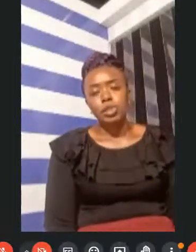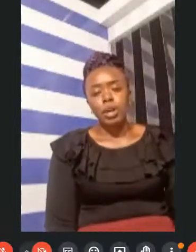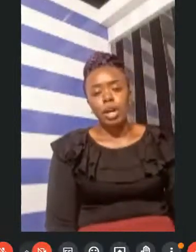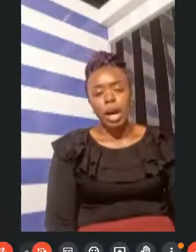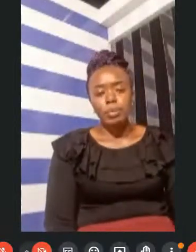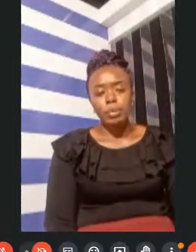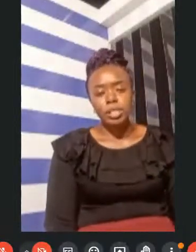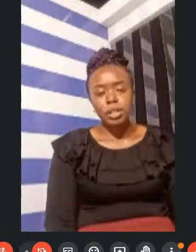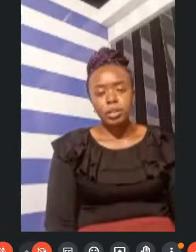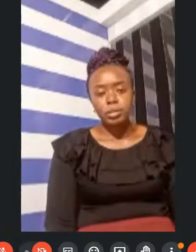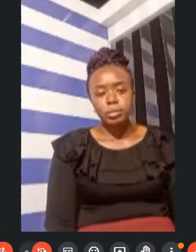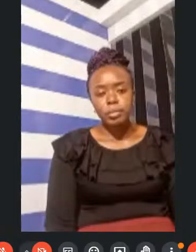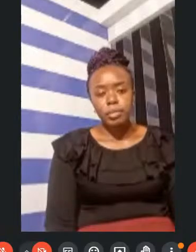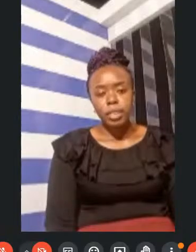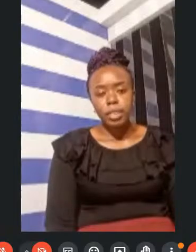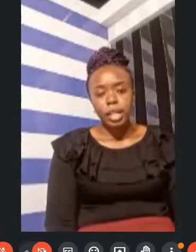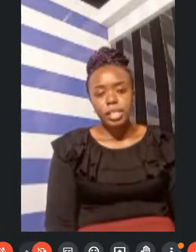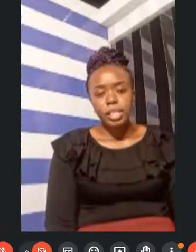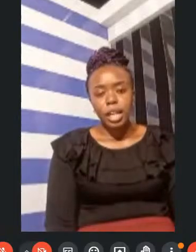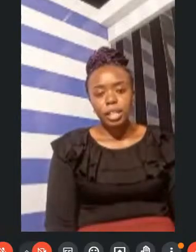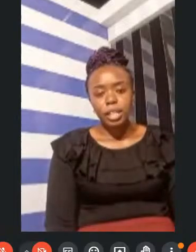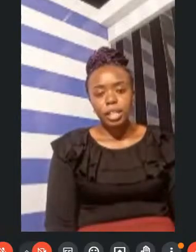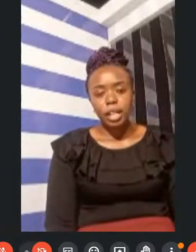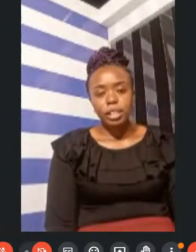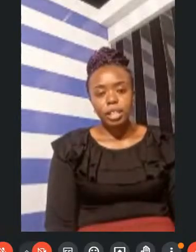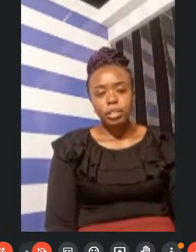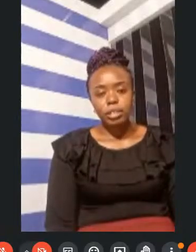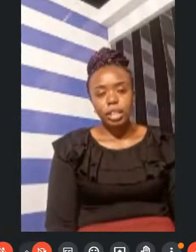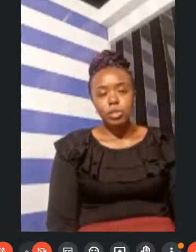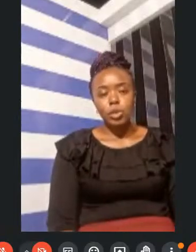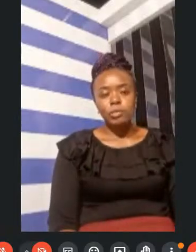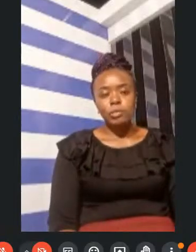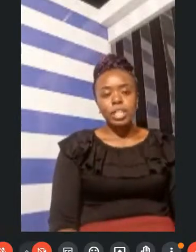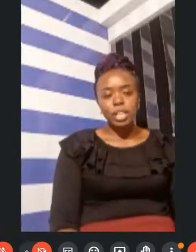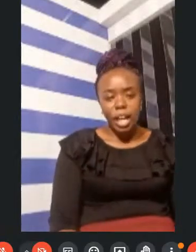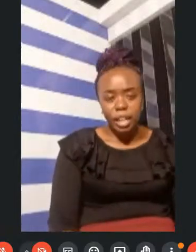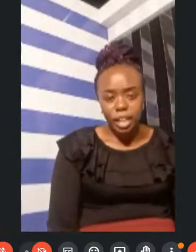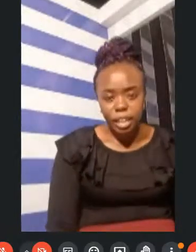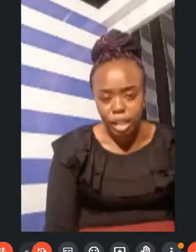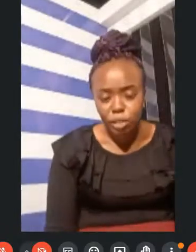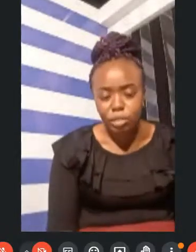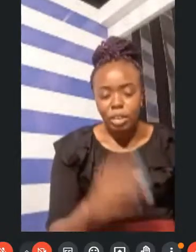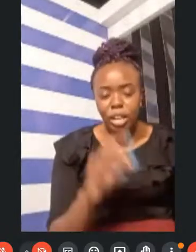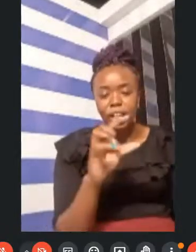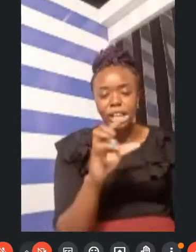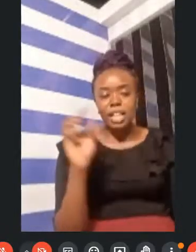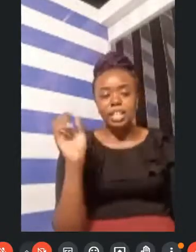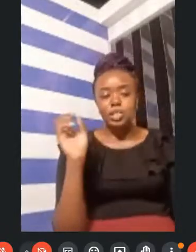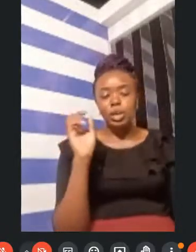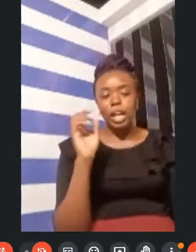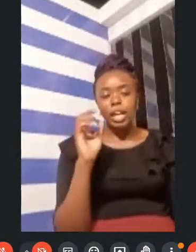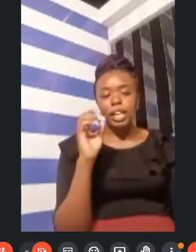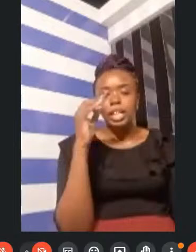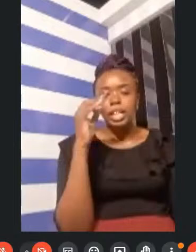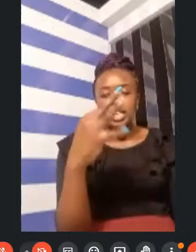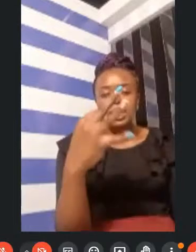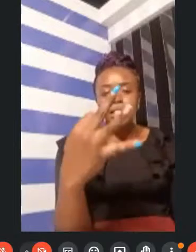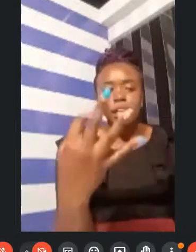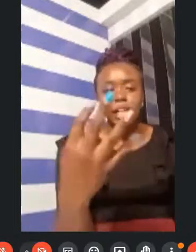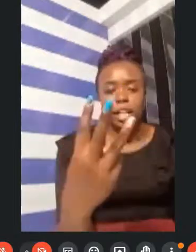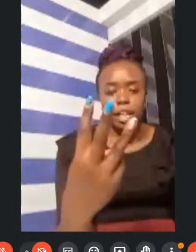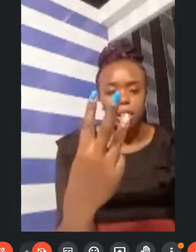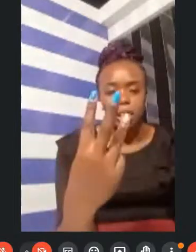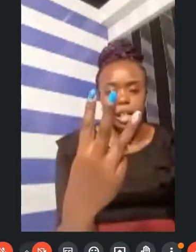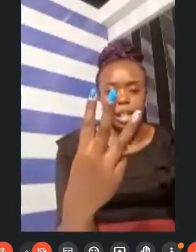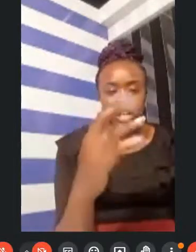Okay, so I'm also saying 300,000. So I've said 300,000. You've even written it correctly.